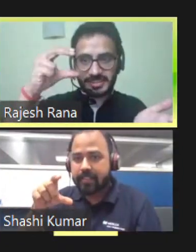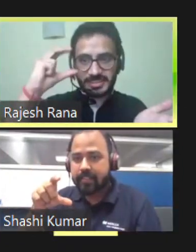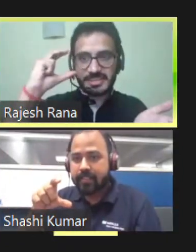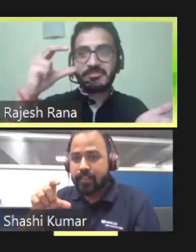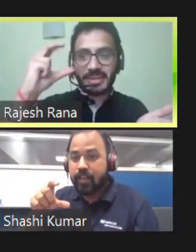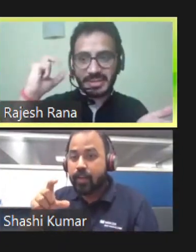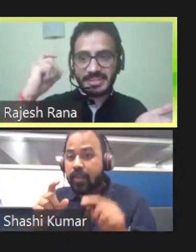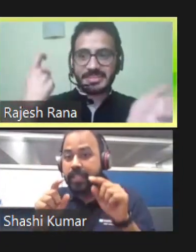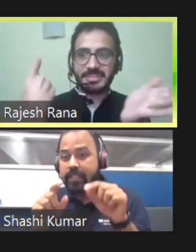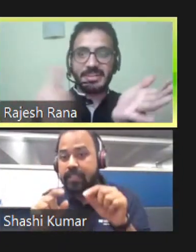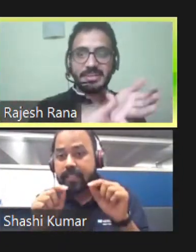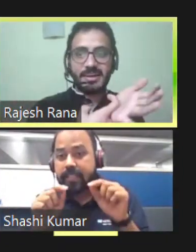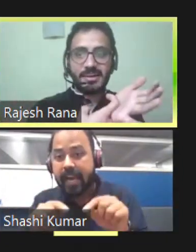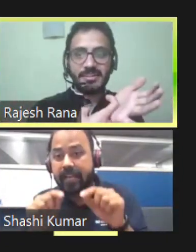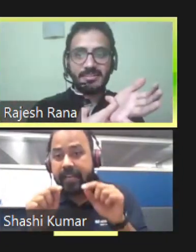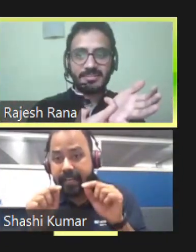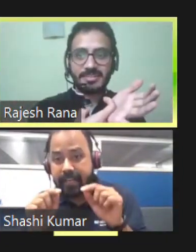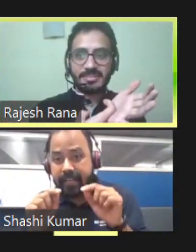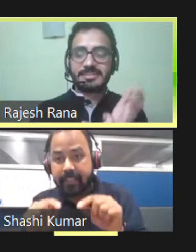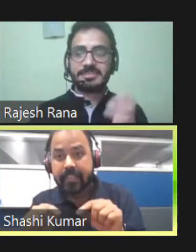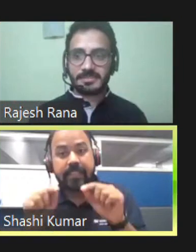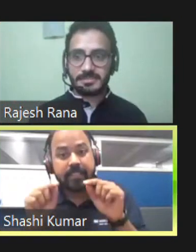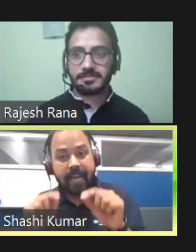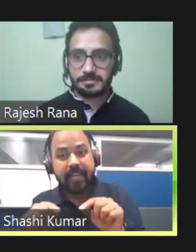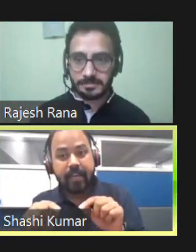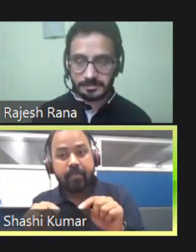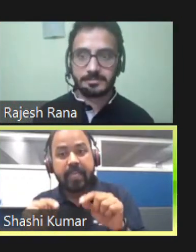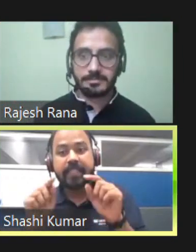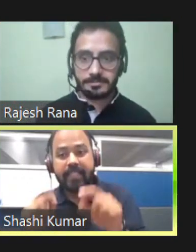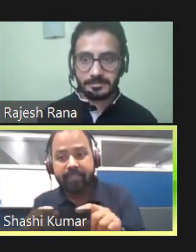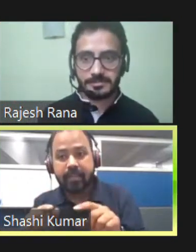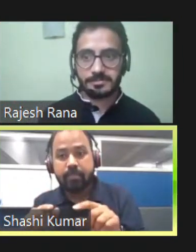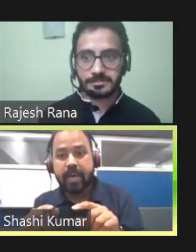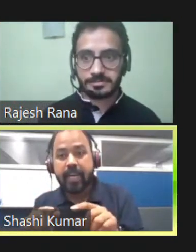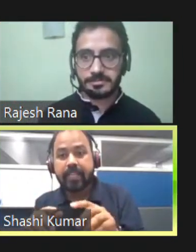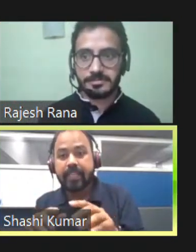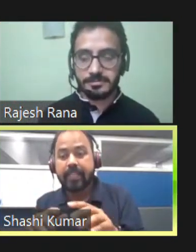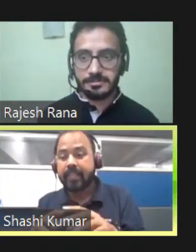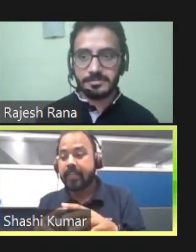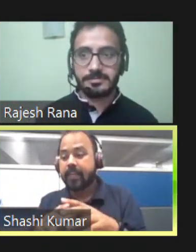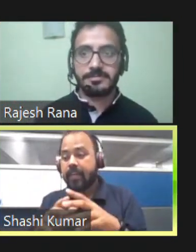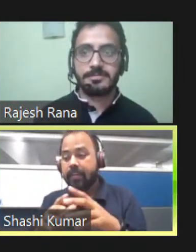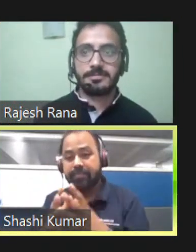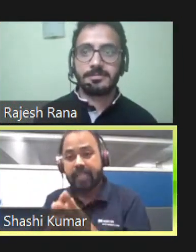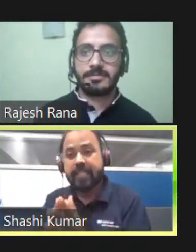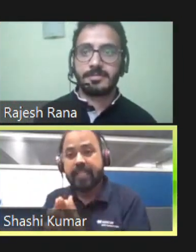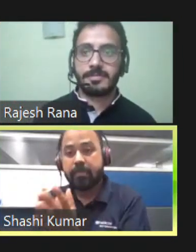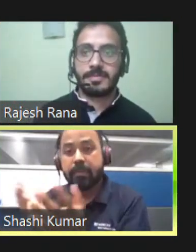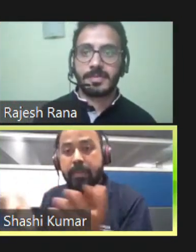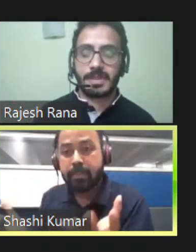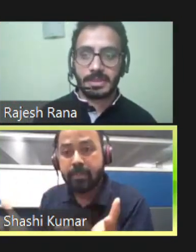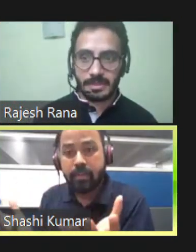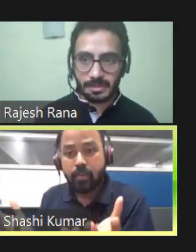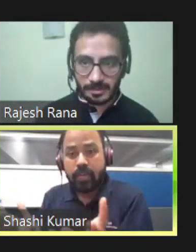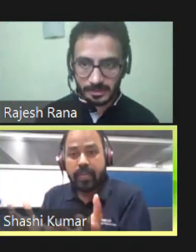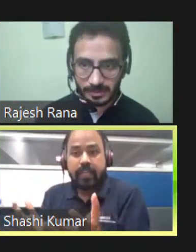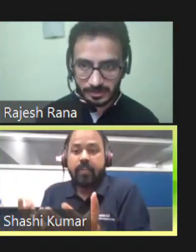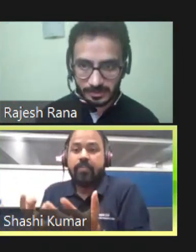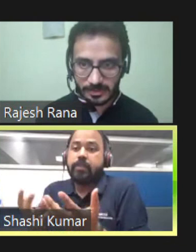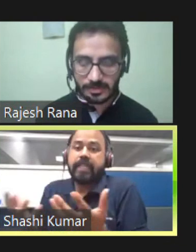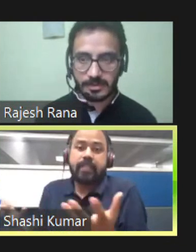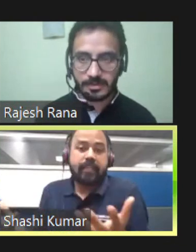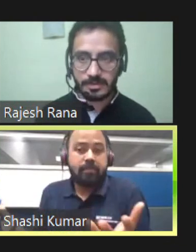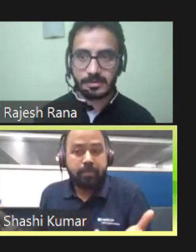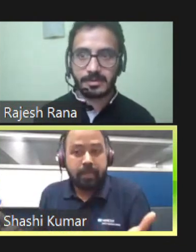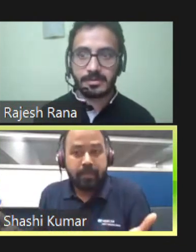Rajesh? Right, now, that's correct. This sign name is given by the differently able people who are like